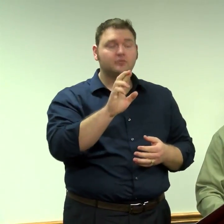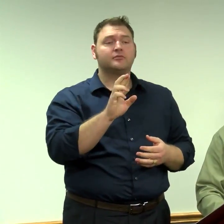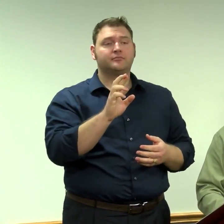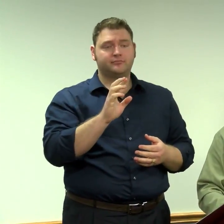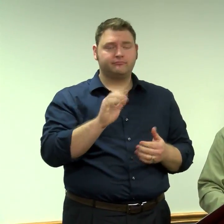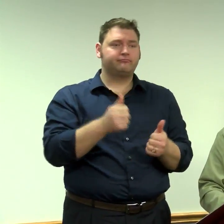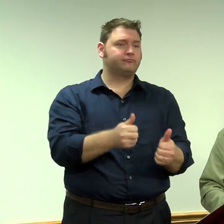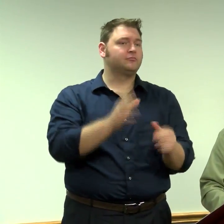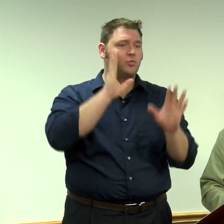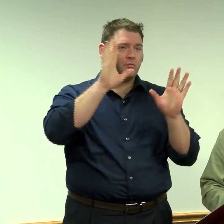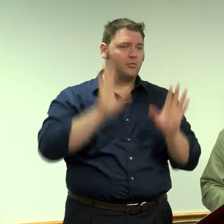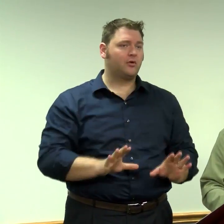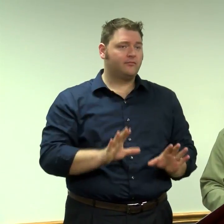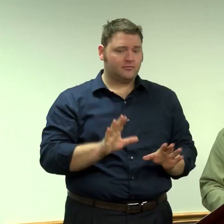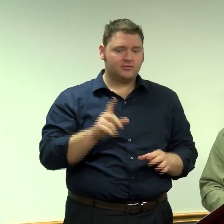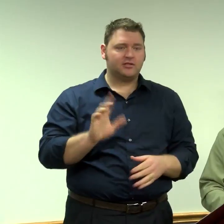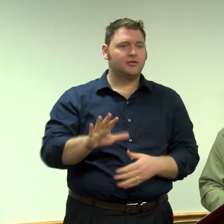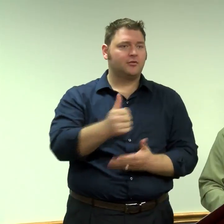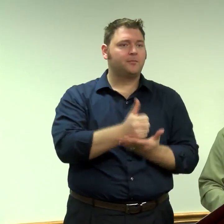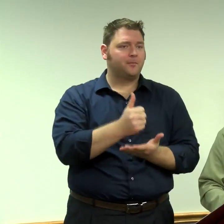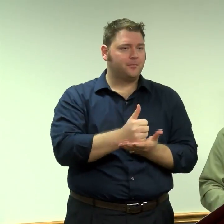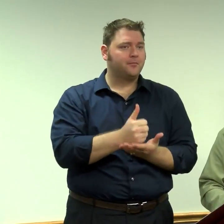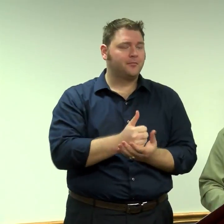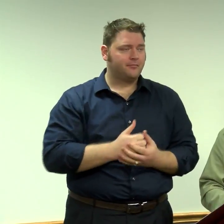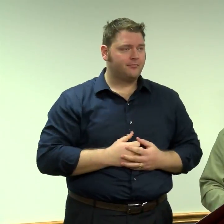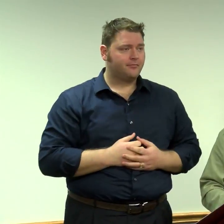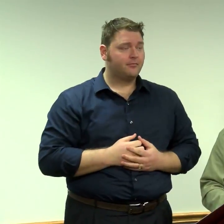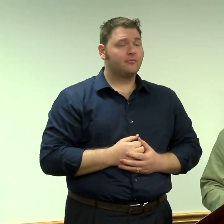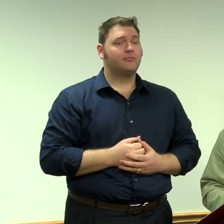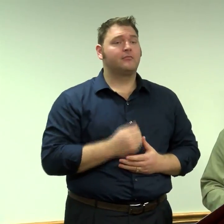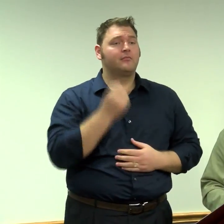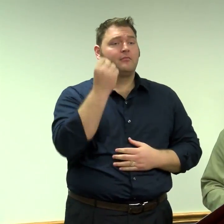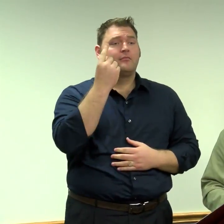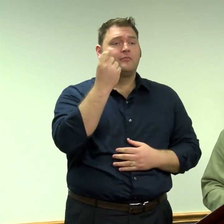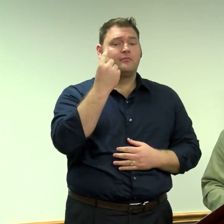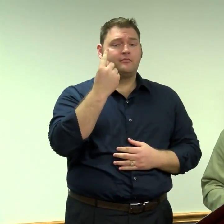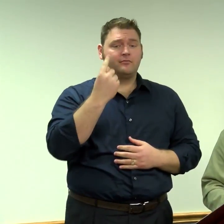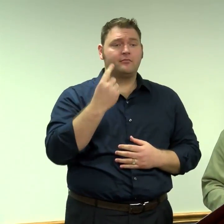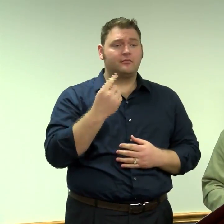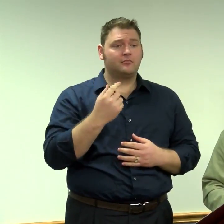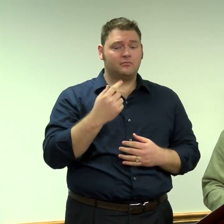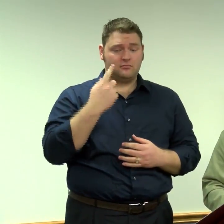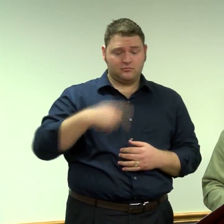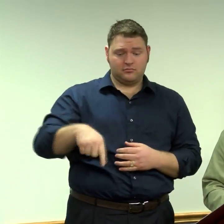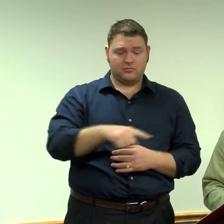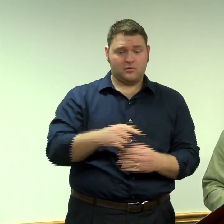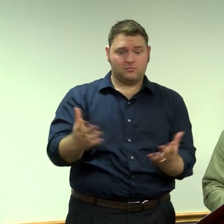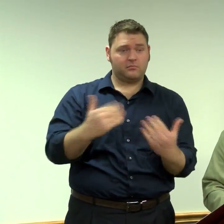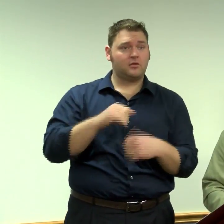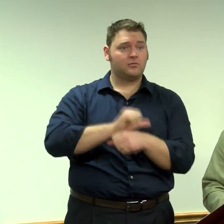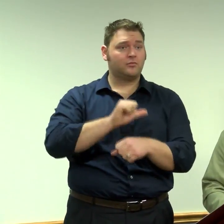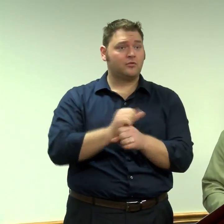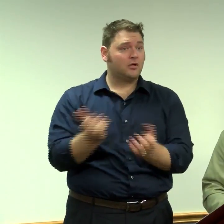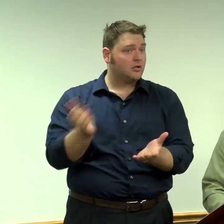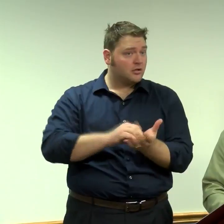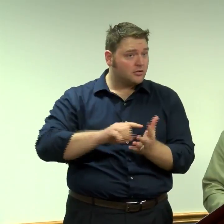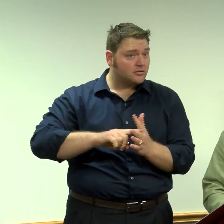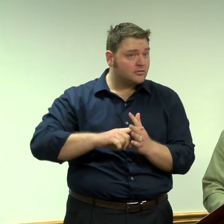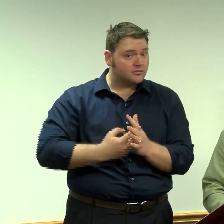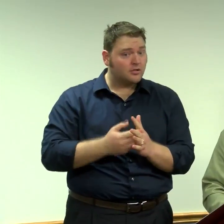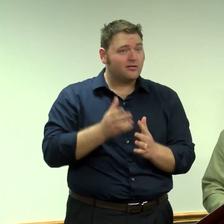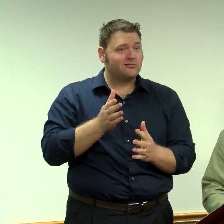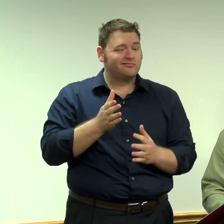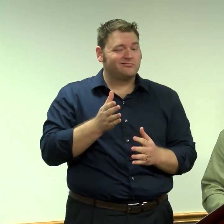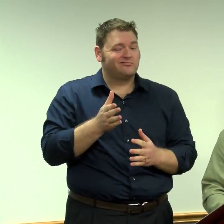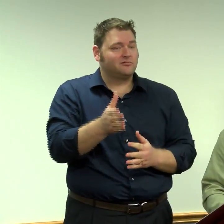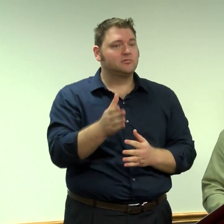appreciated. We need their assistance. But in terms of returning to work, we will continue to operate with just